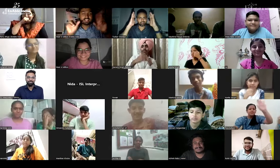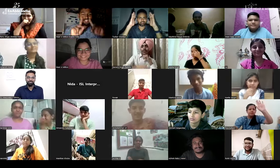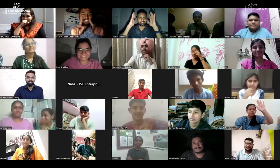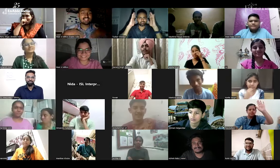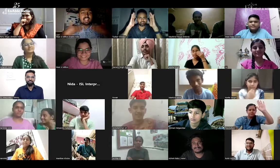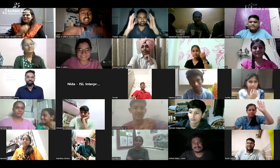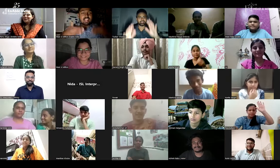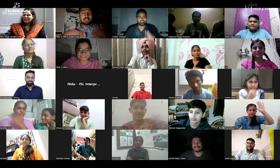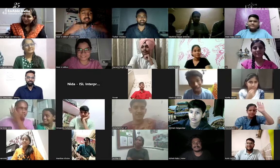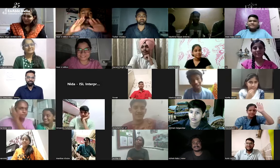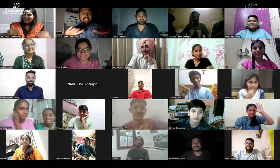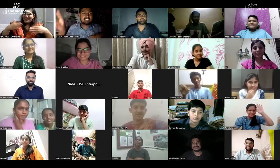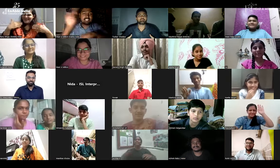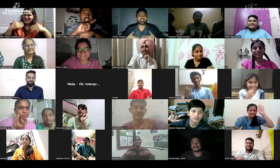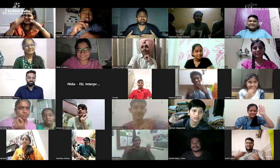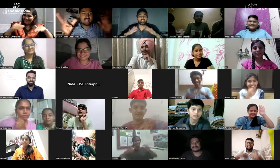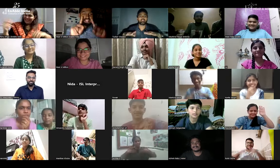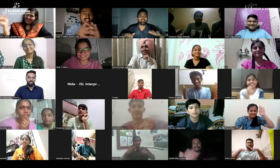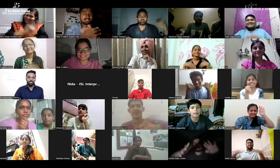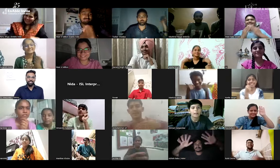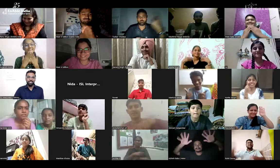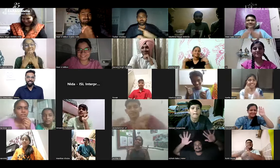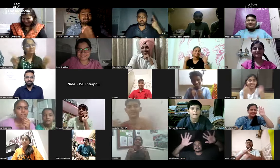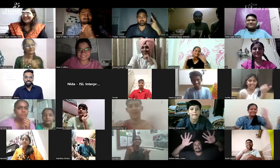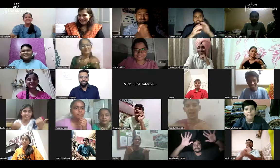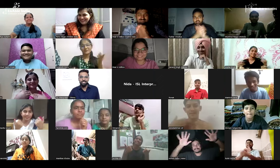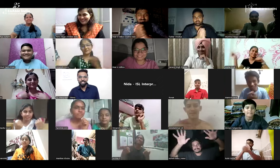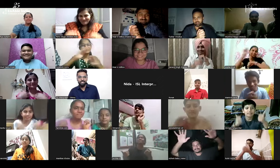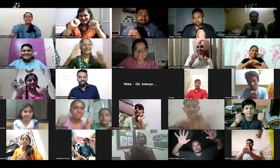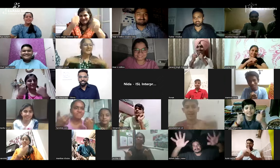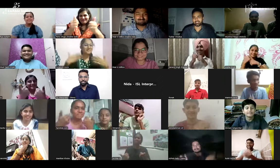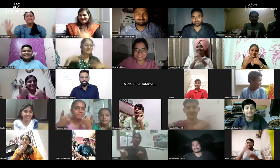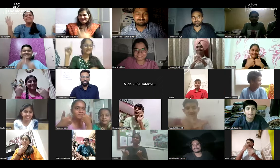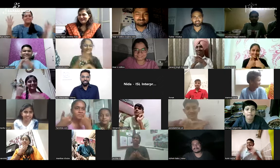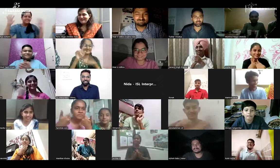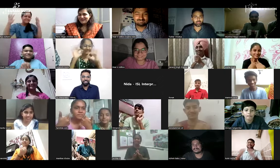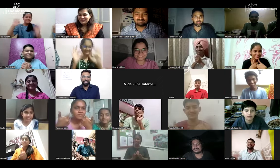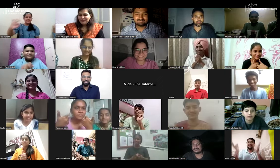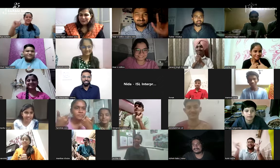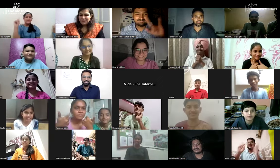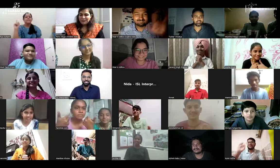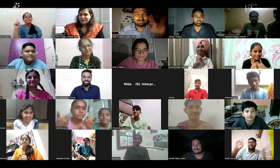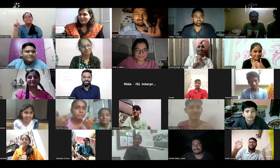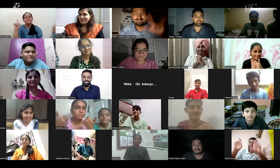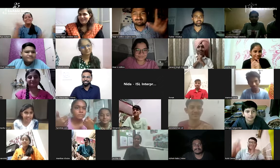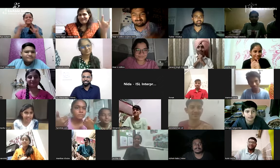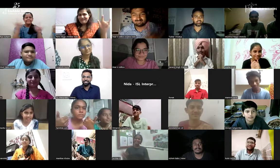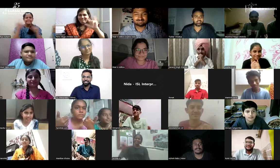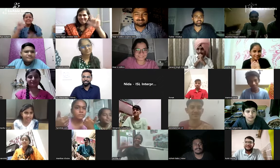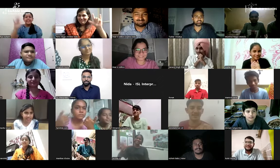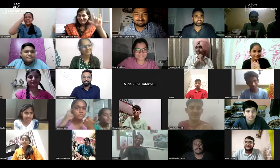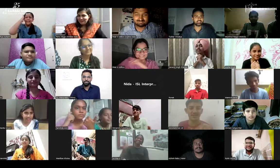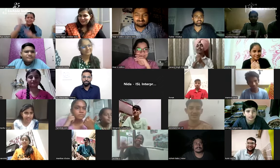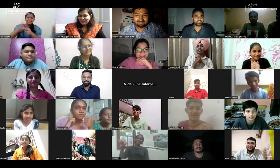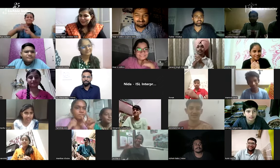that. When you share, you feel good. So you mean to say like if something is going in your head, it's better to go and